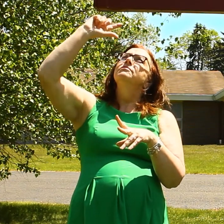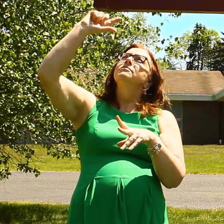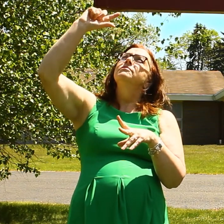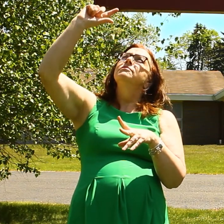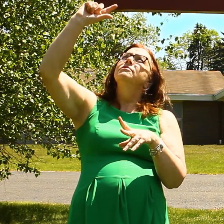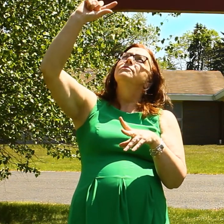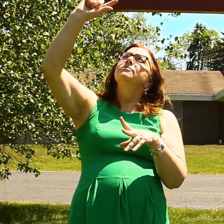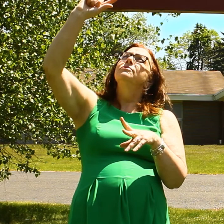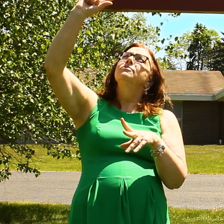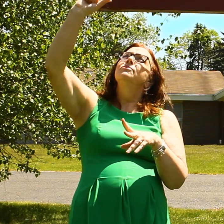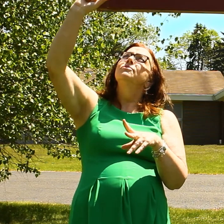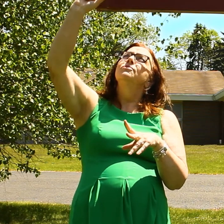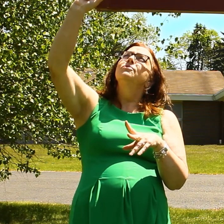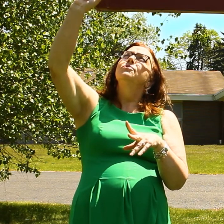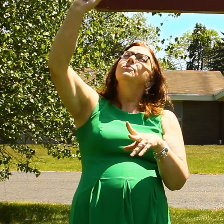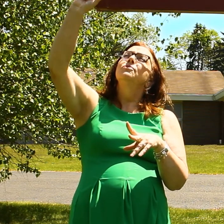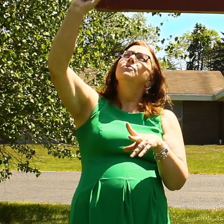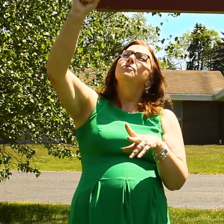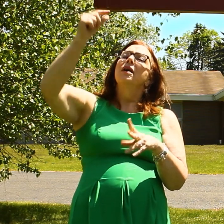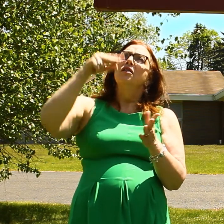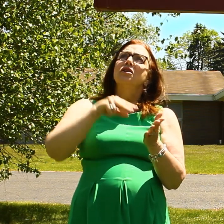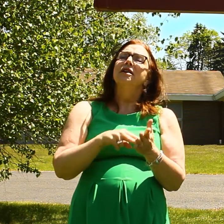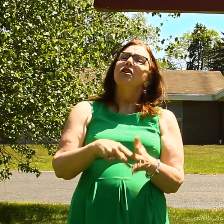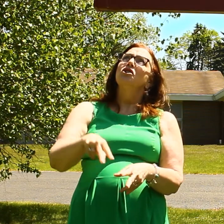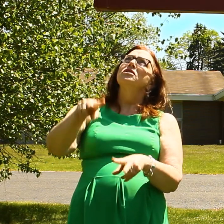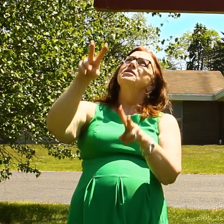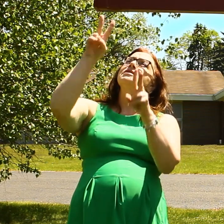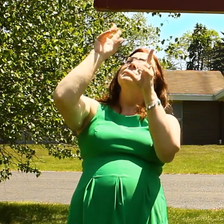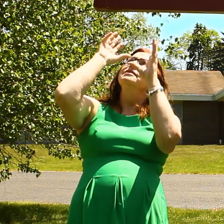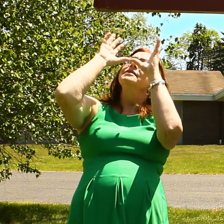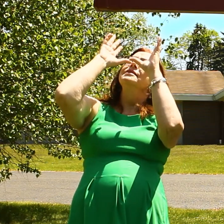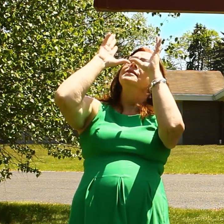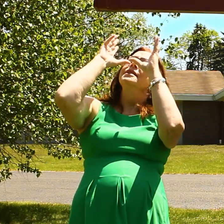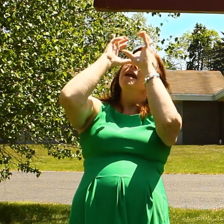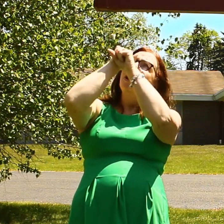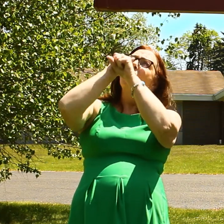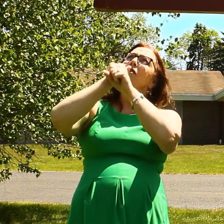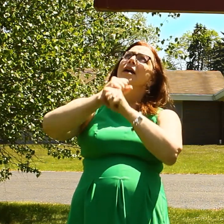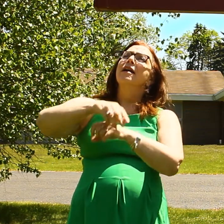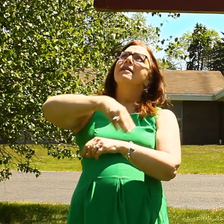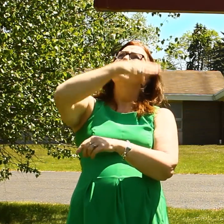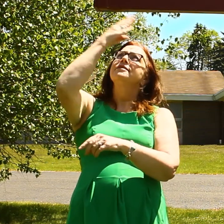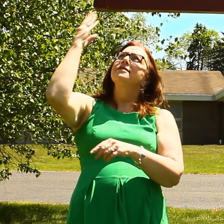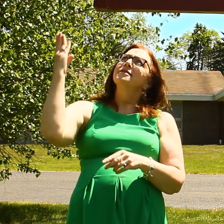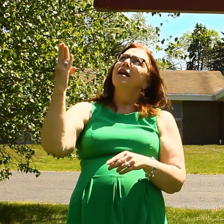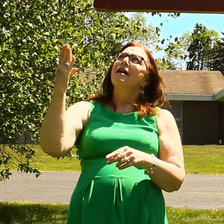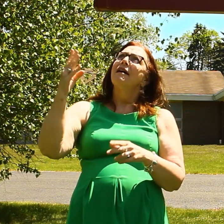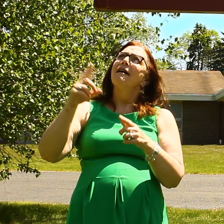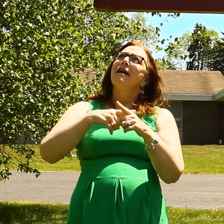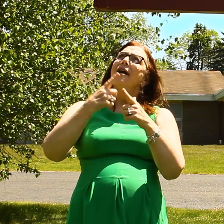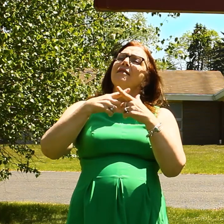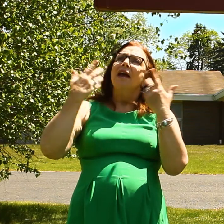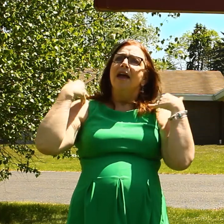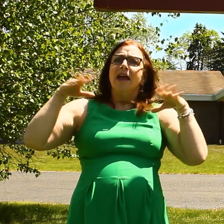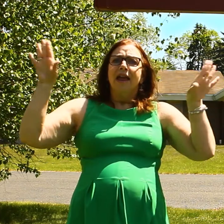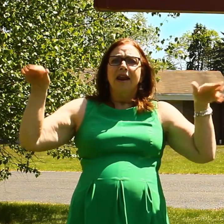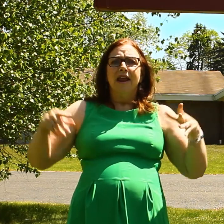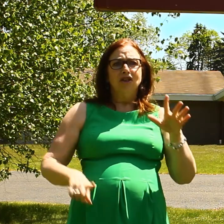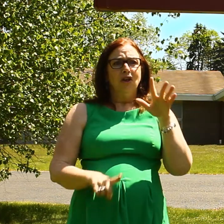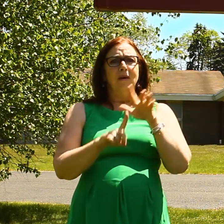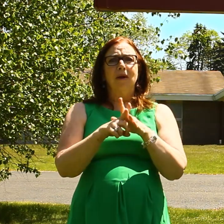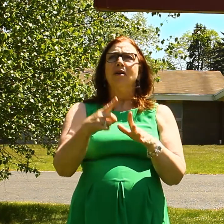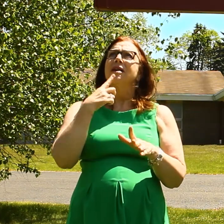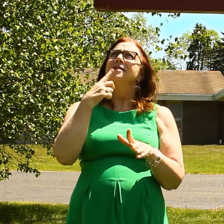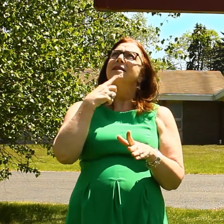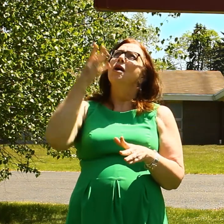him. And they were just staring up in the sky. And then an angel appeared and said, "Why